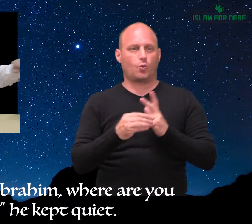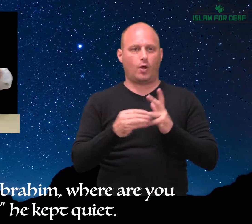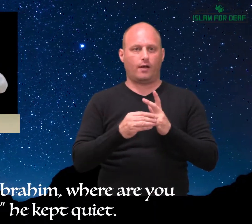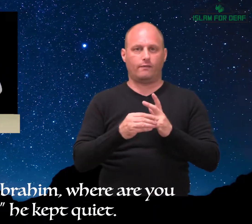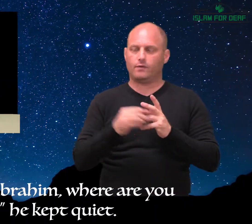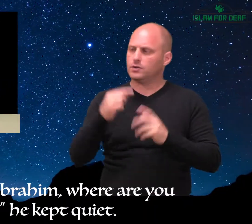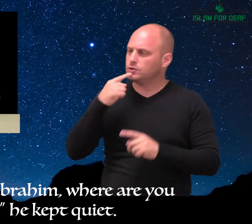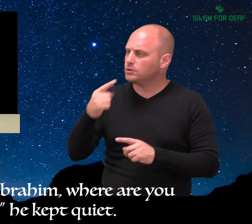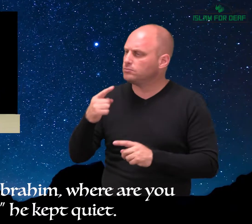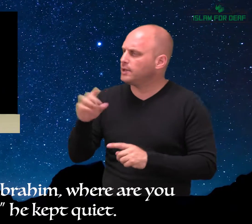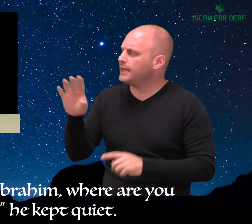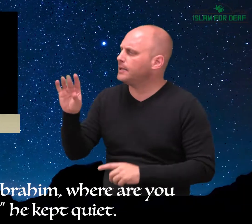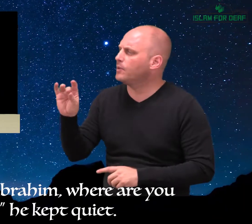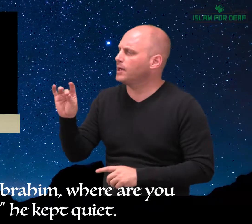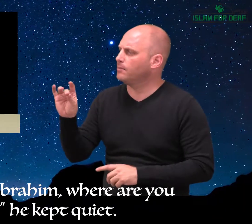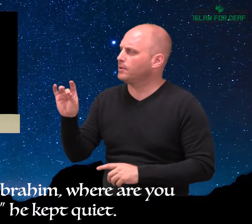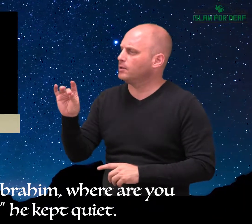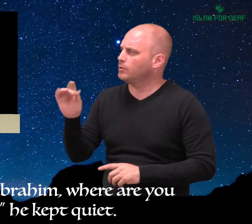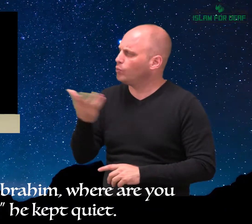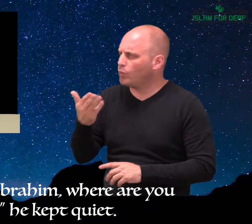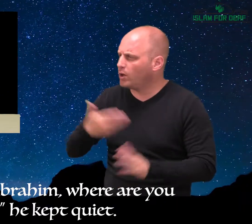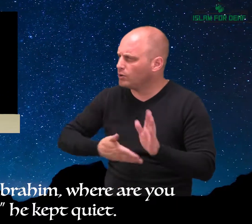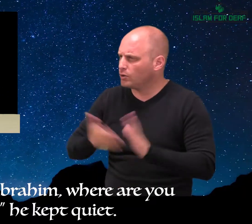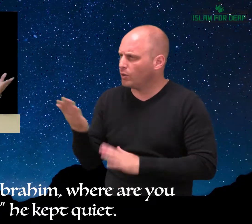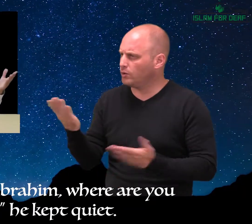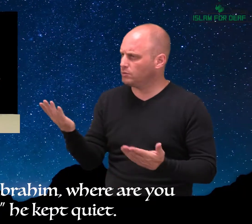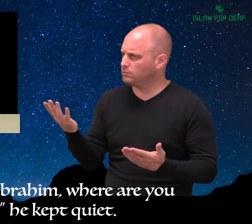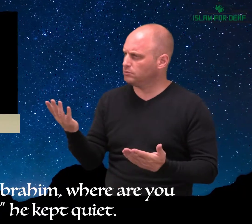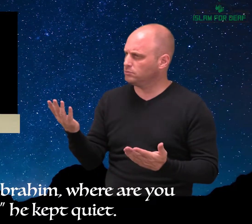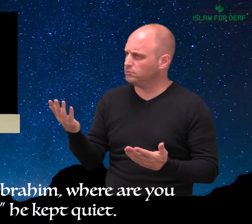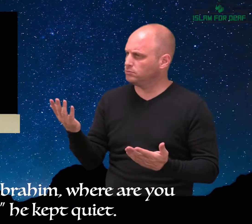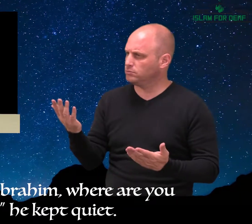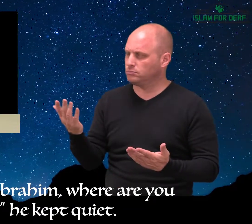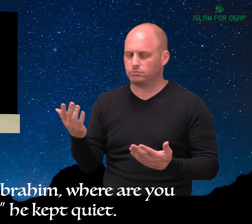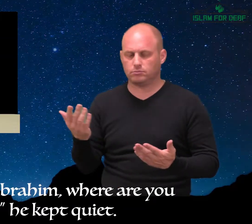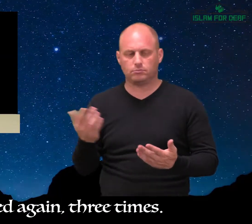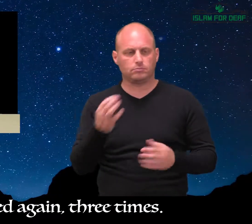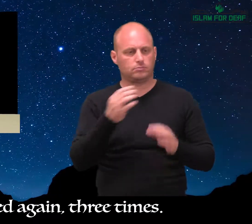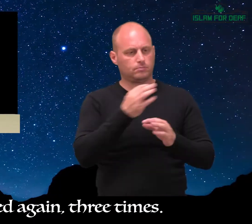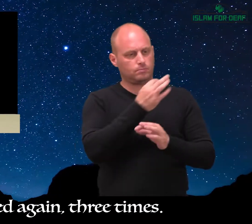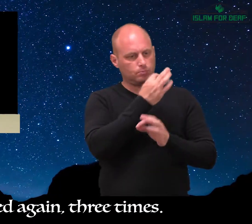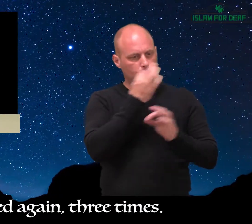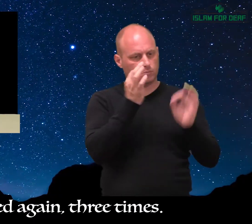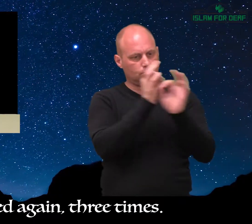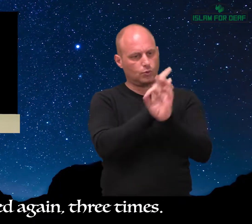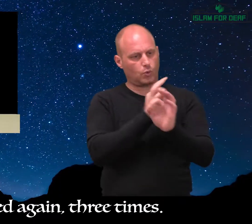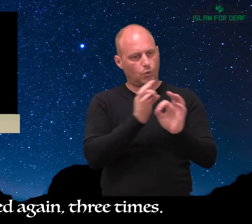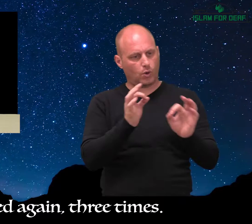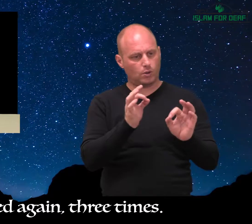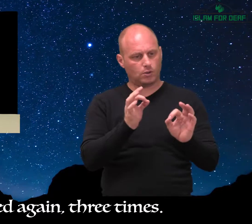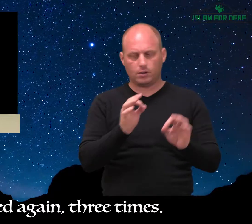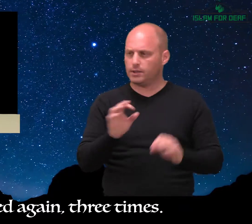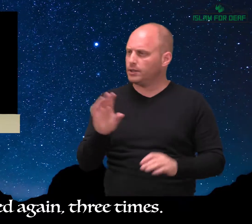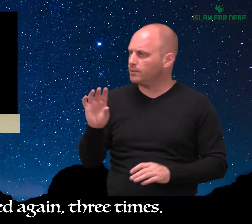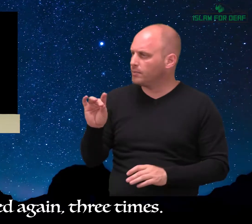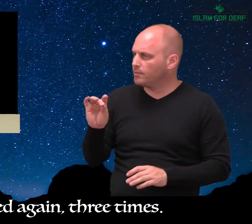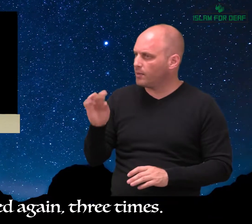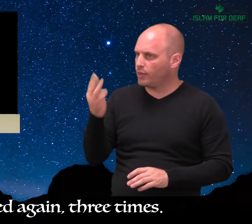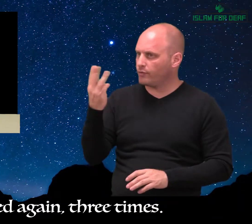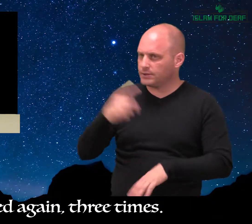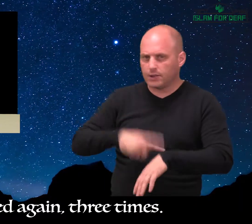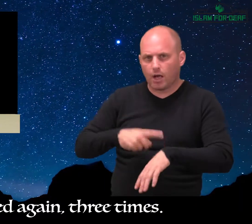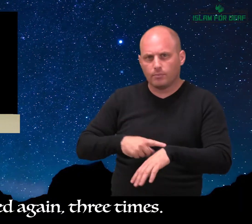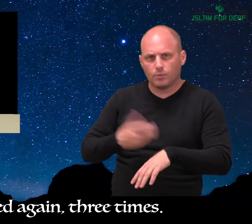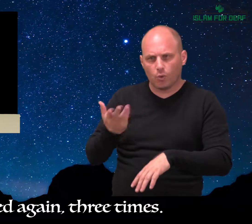He said, oh Ibrahim, where are going? He said, he kept quiet. And then she asked again, three times.